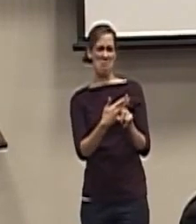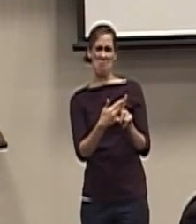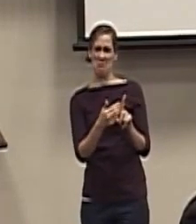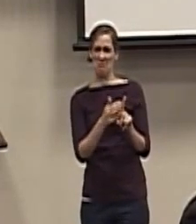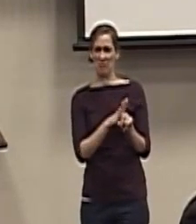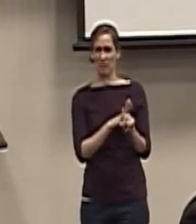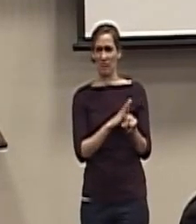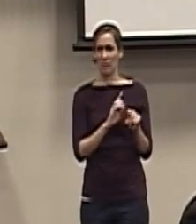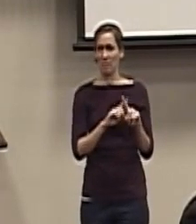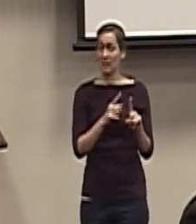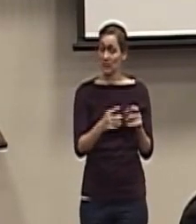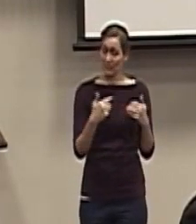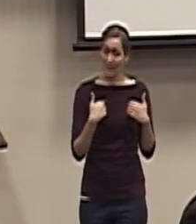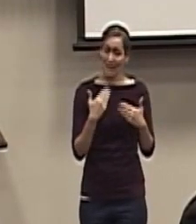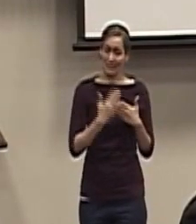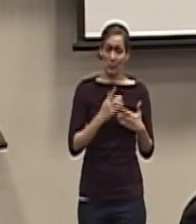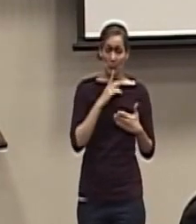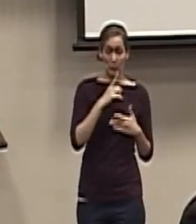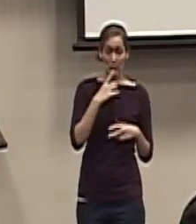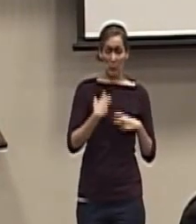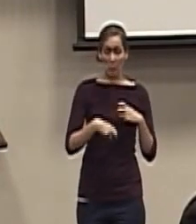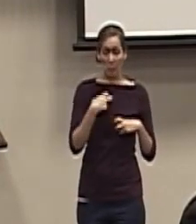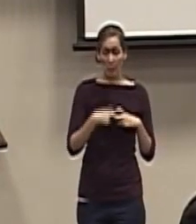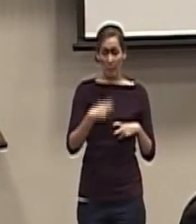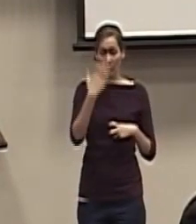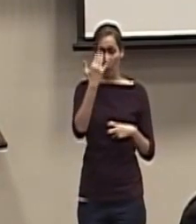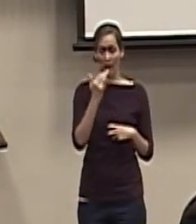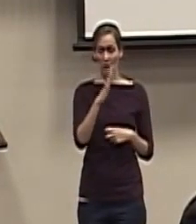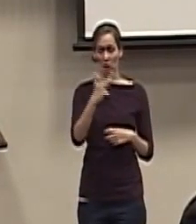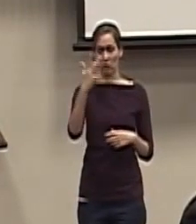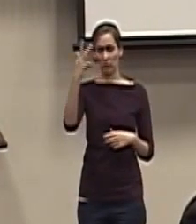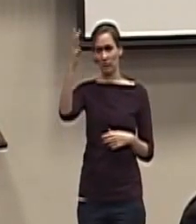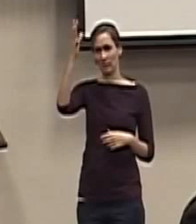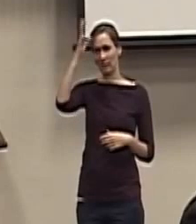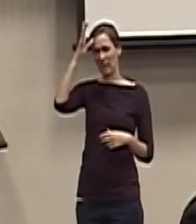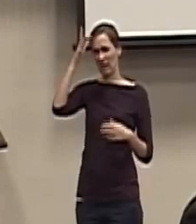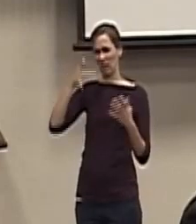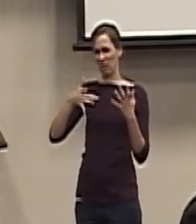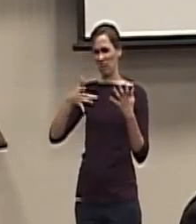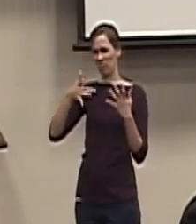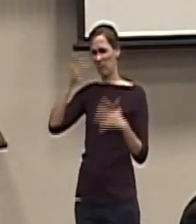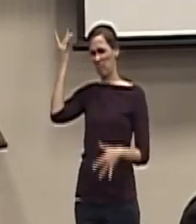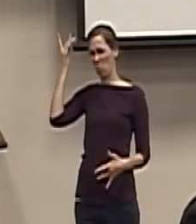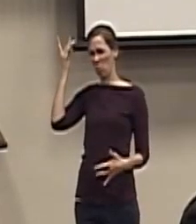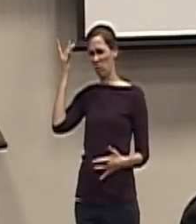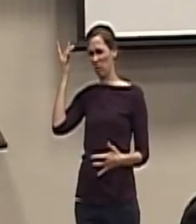bipolar and didn't often take his medication, and